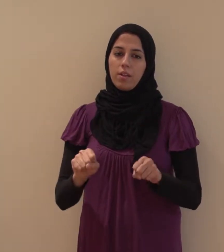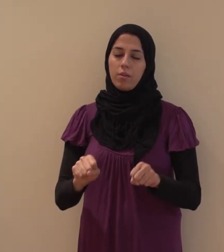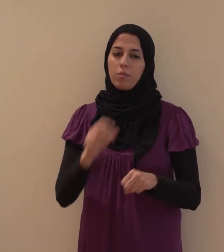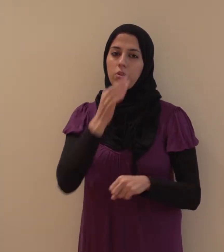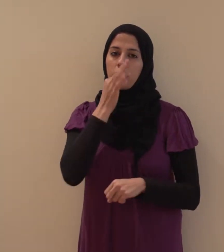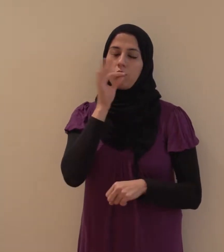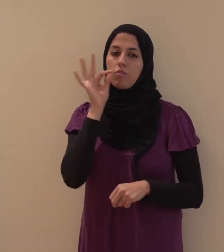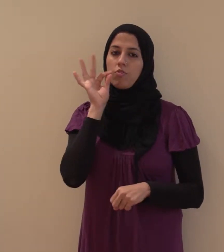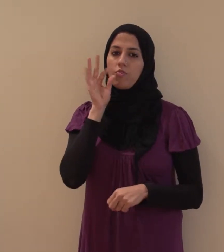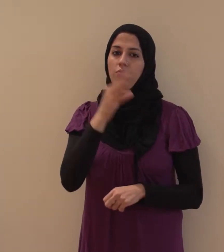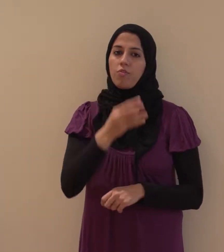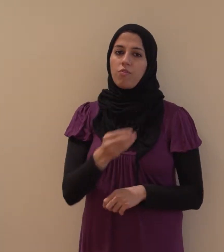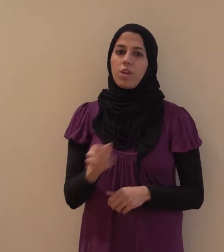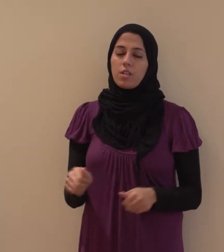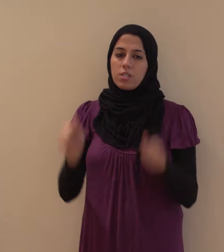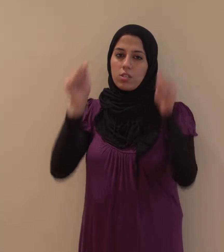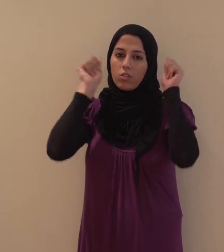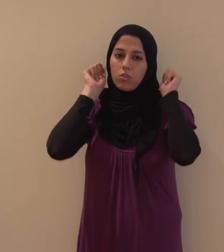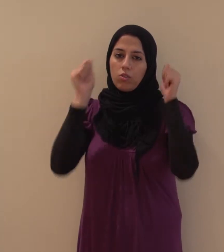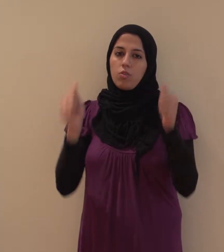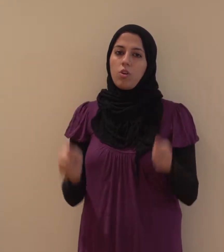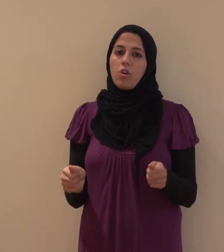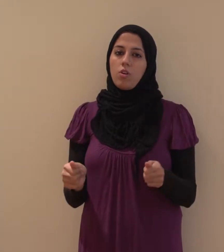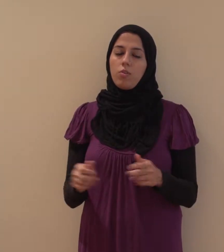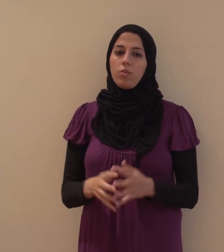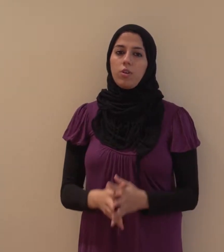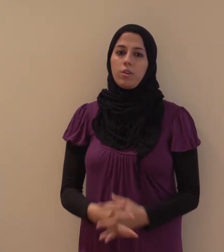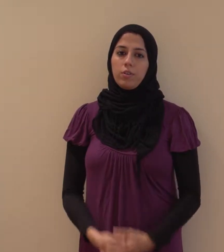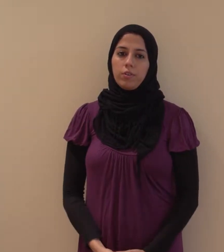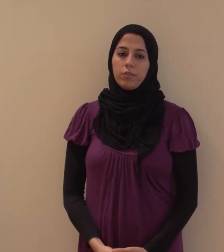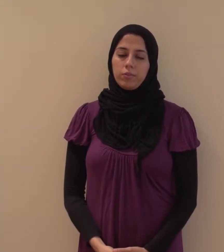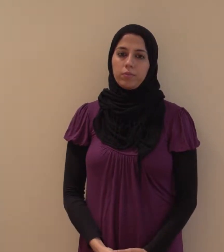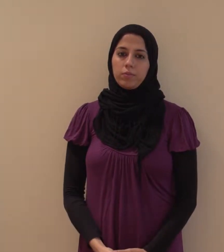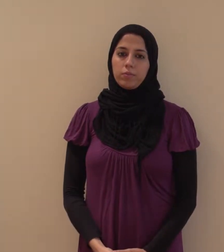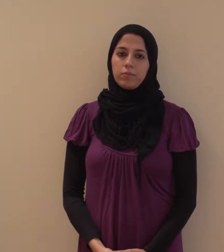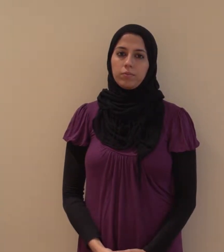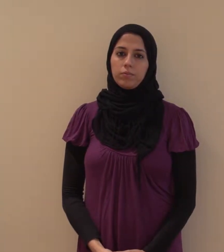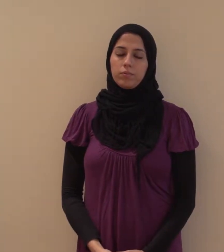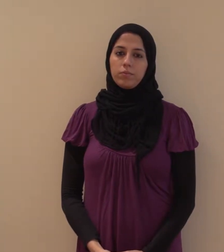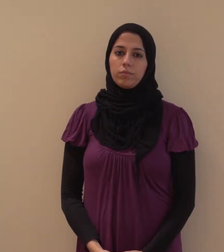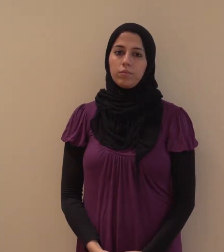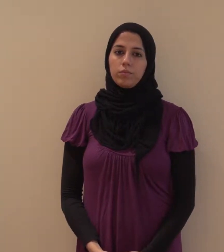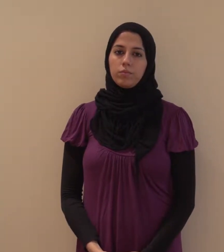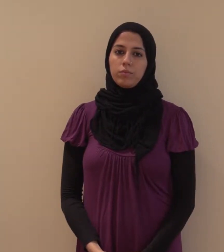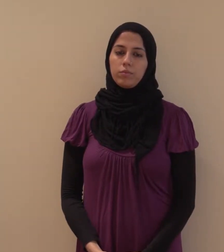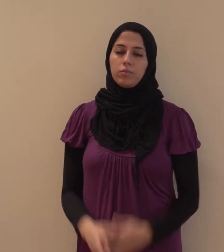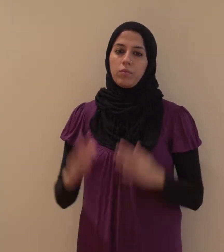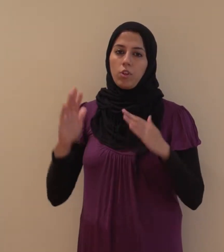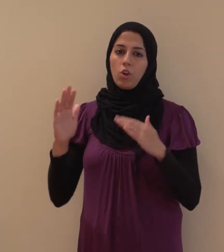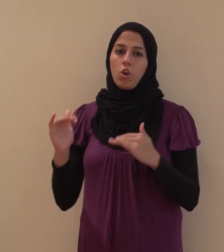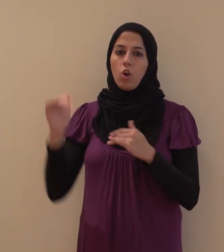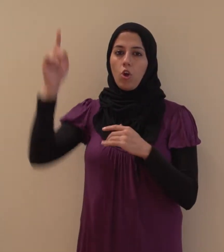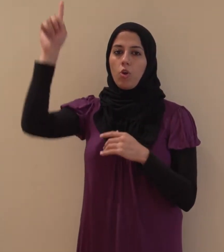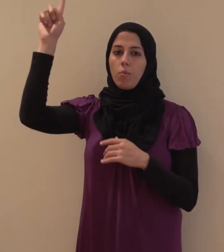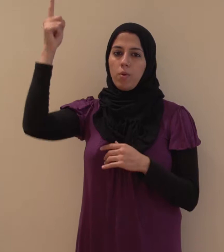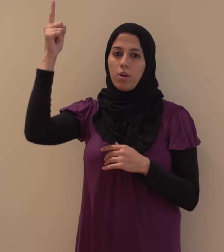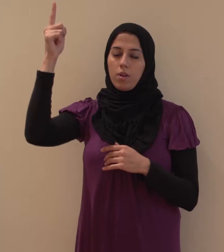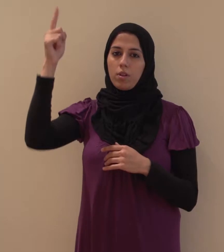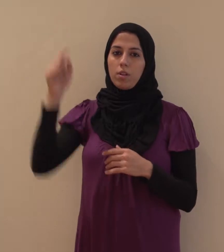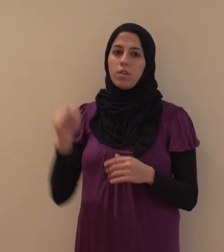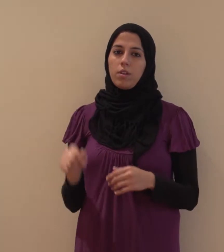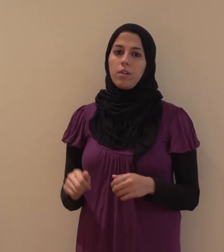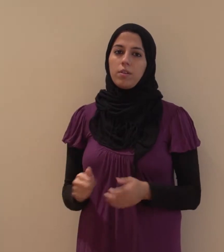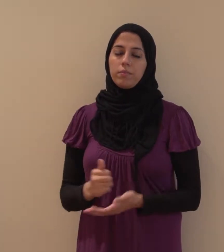and also Allah subhanahu wa ta'ala enabled us to perform other righteous and good deeds in this blessed month of